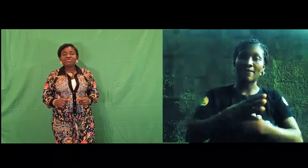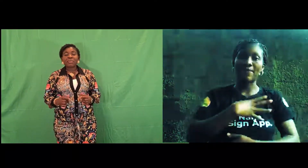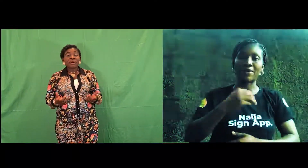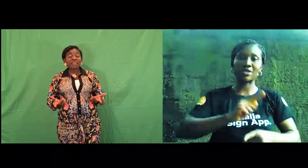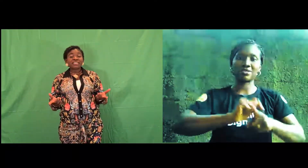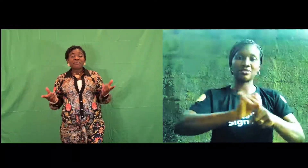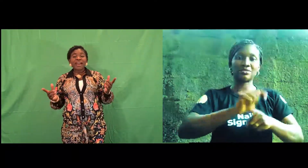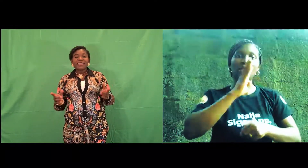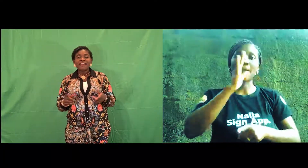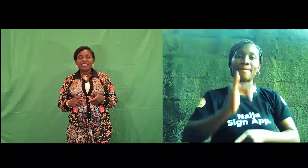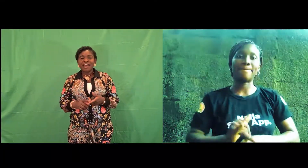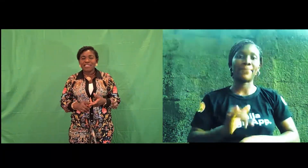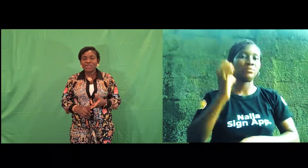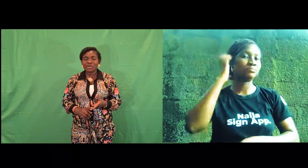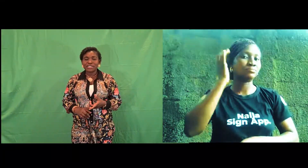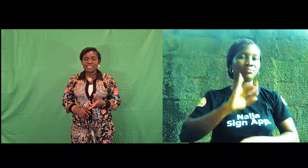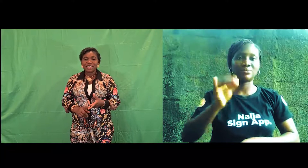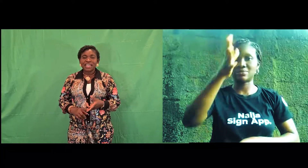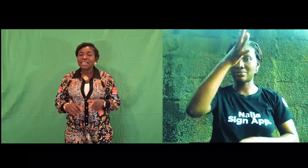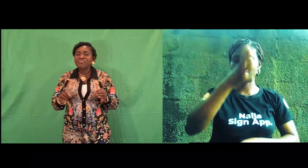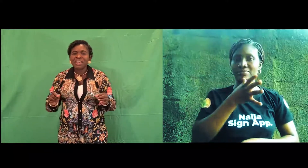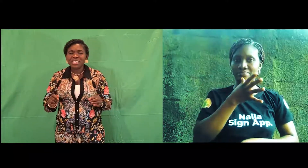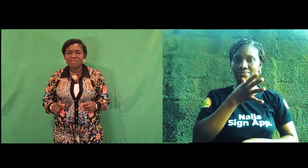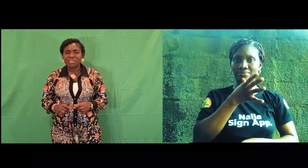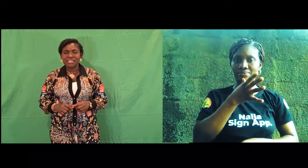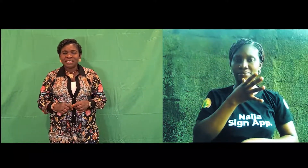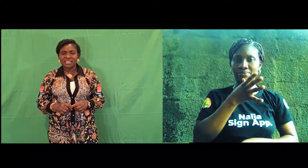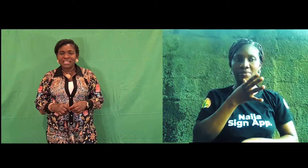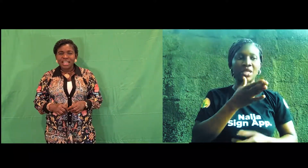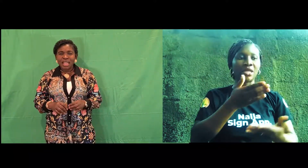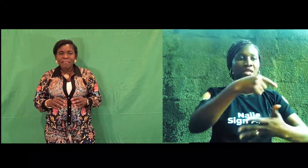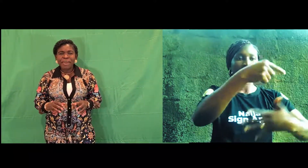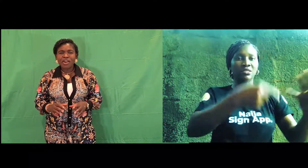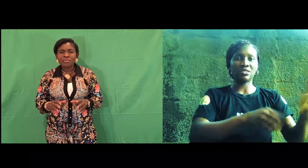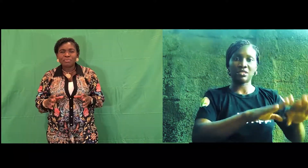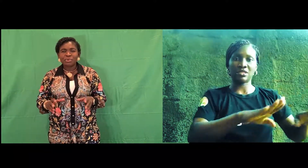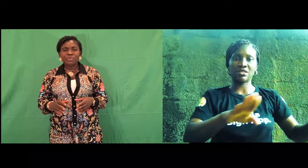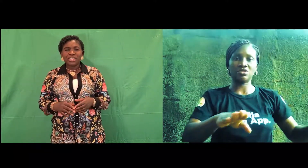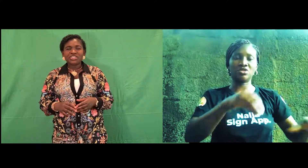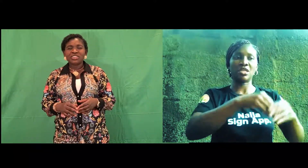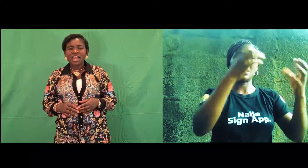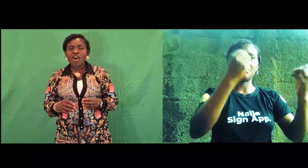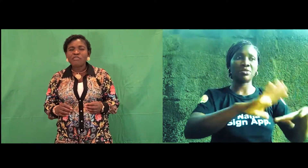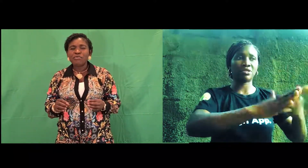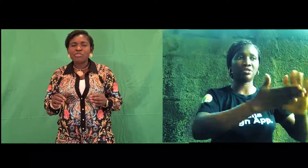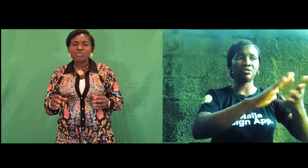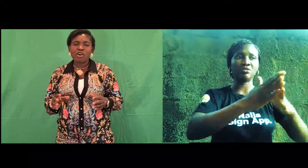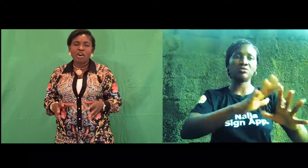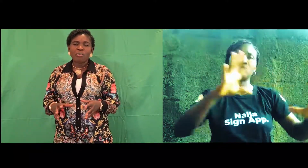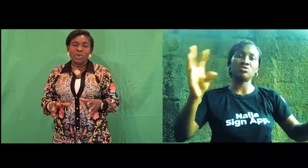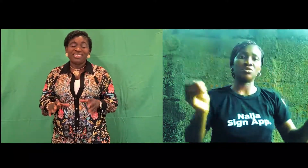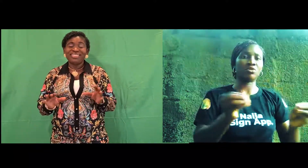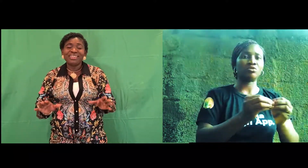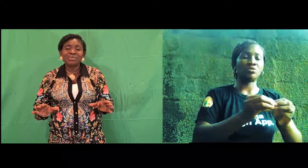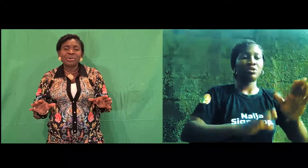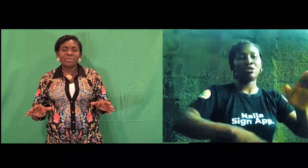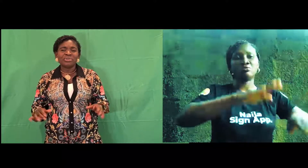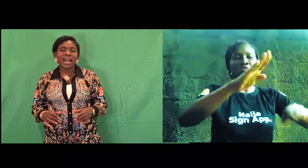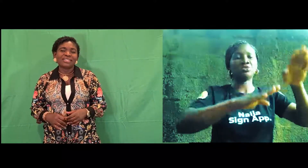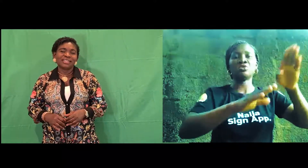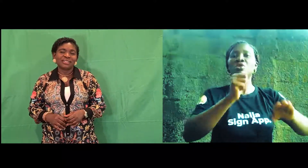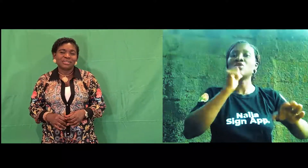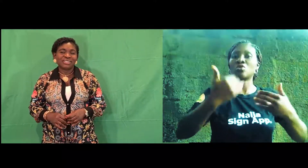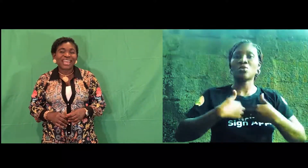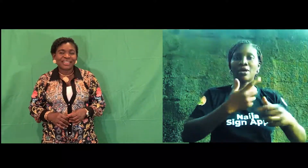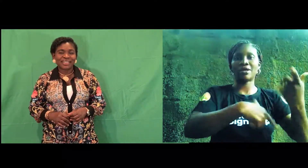Deaf children parented by hearing adults in many communities make up the population that often grow up with little or